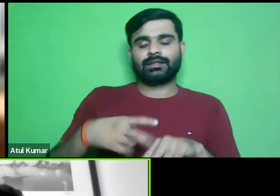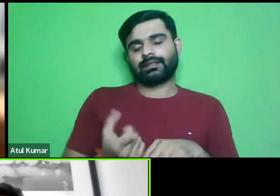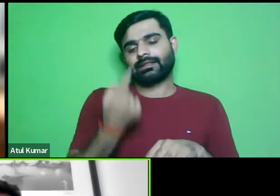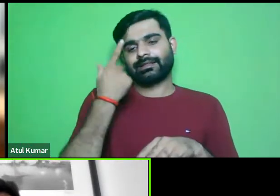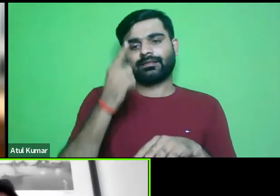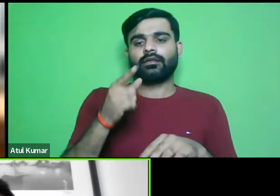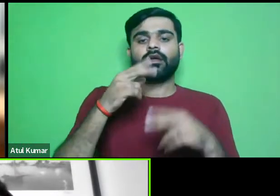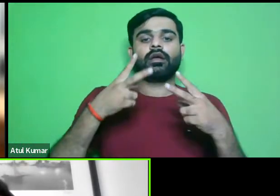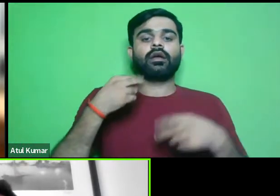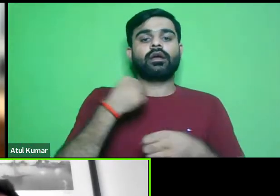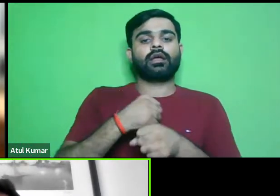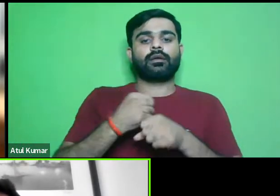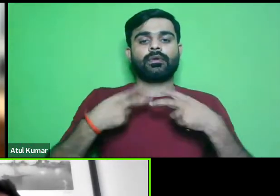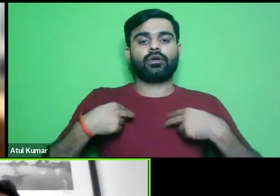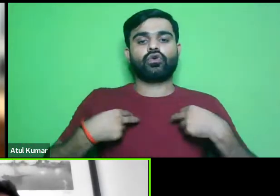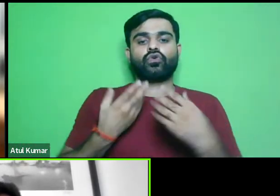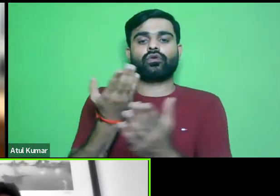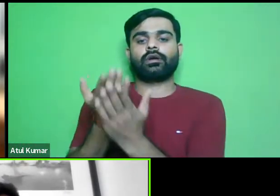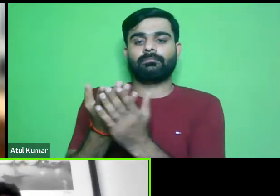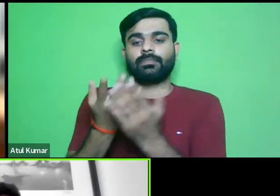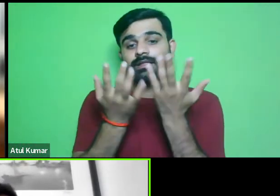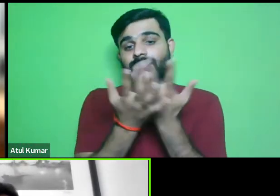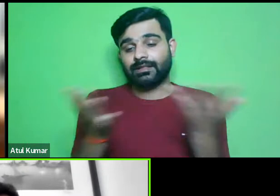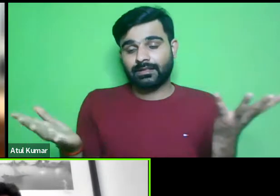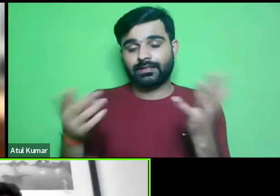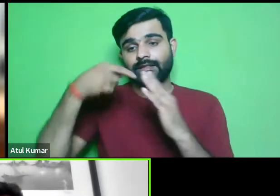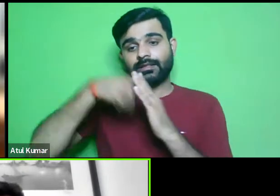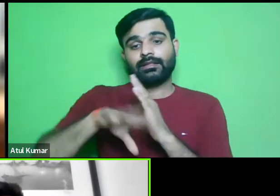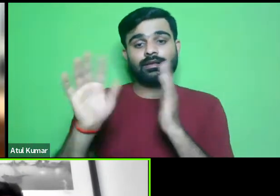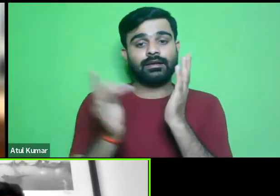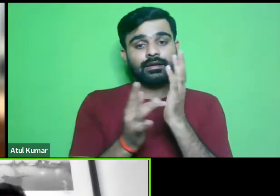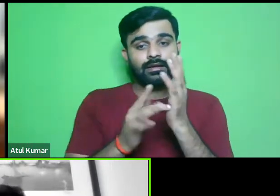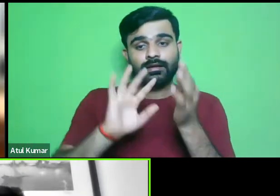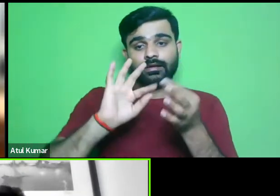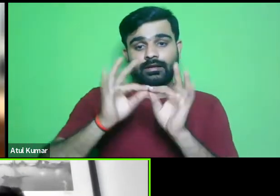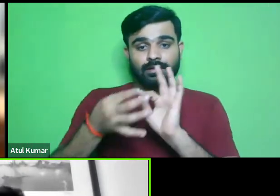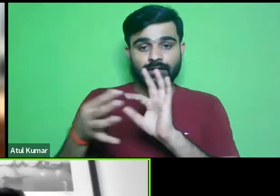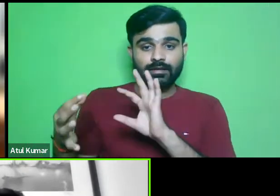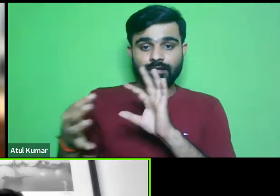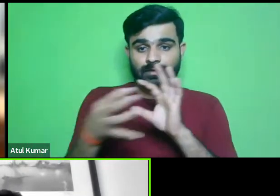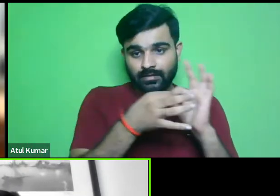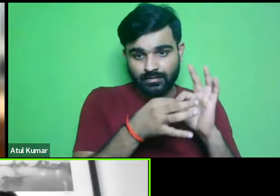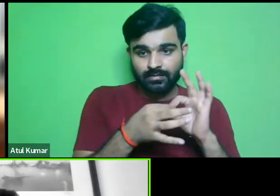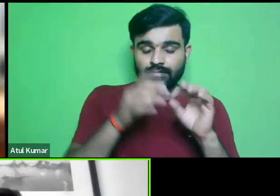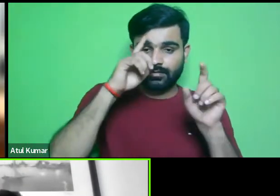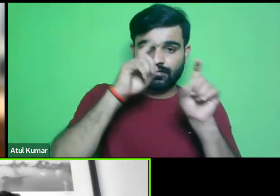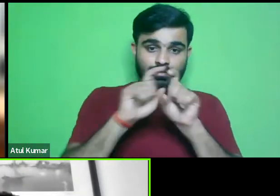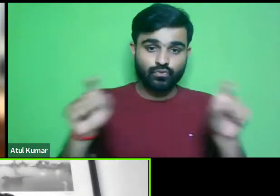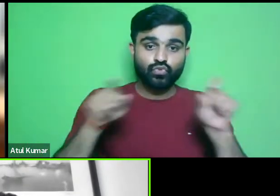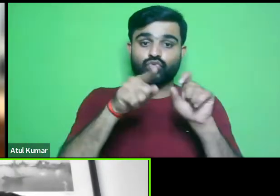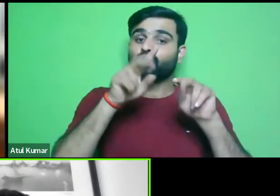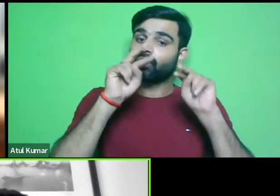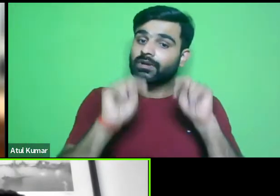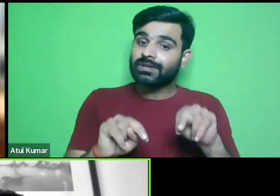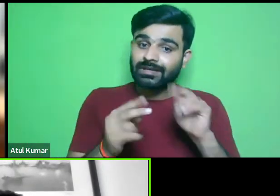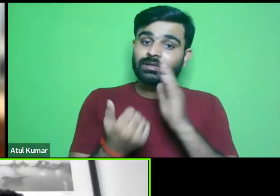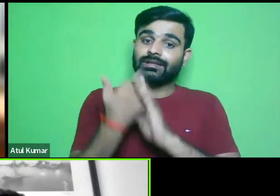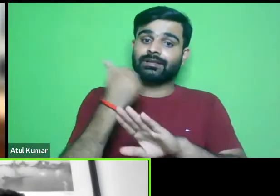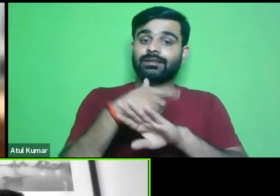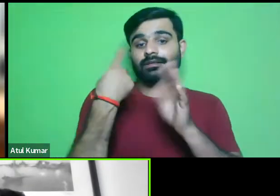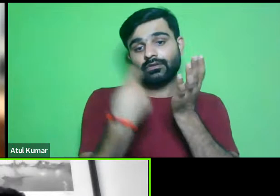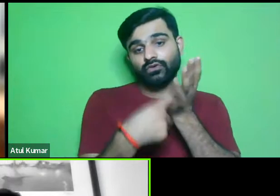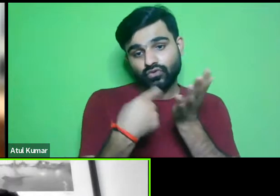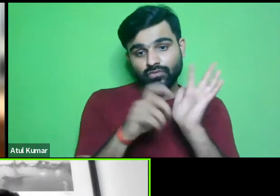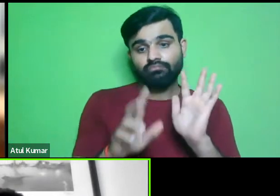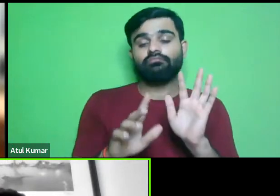government to court. But the thing is that with more technically specific legislations, it's pretty clear that you need an established set of principles. You